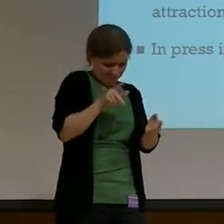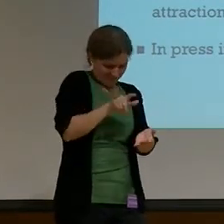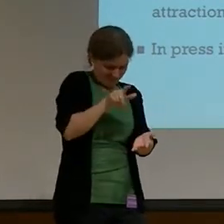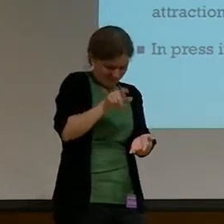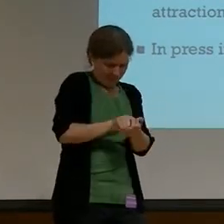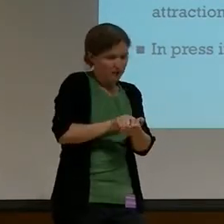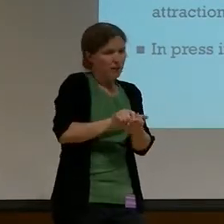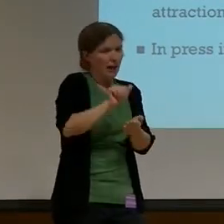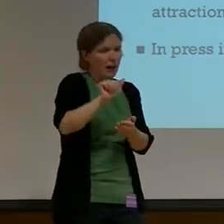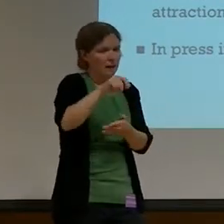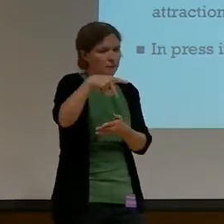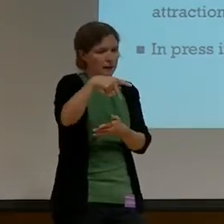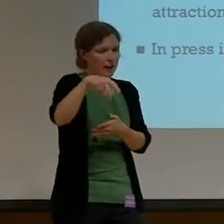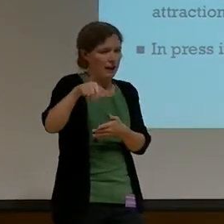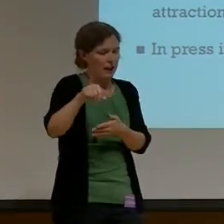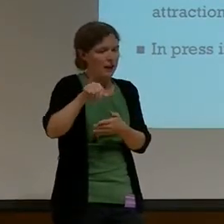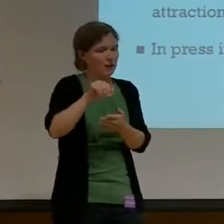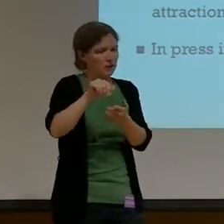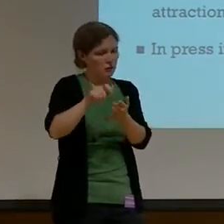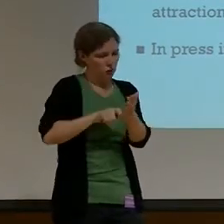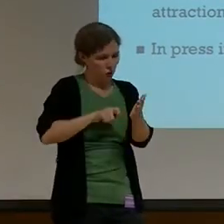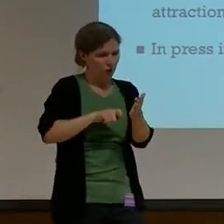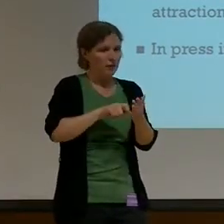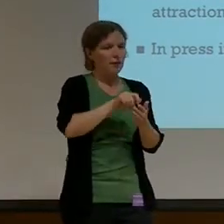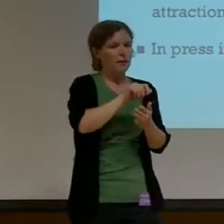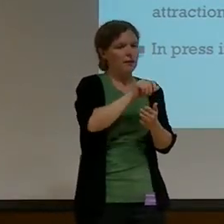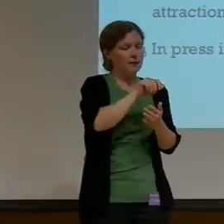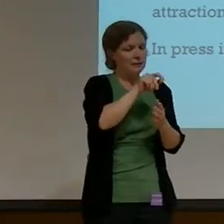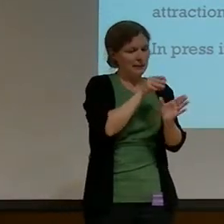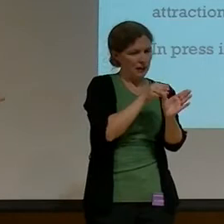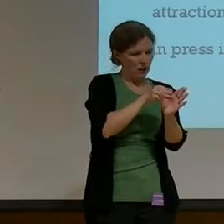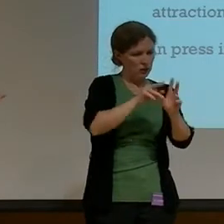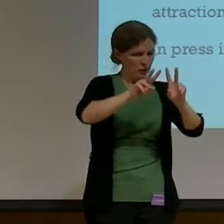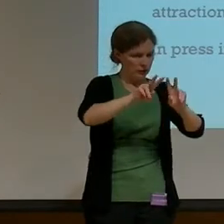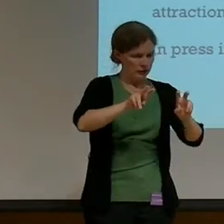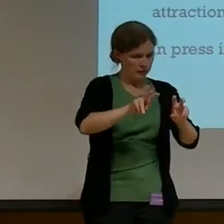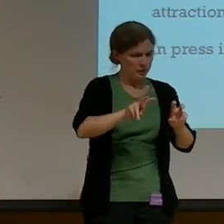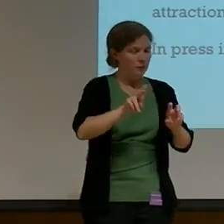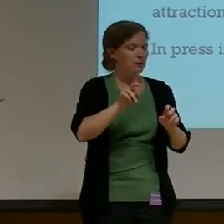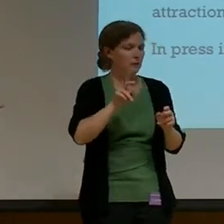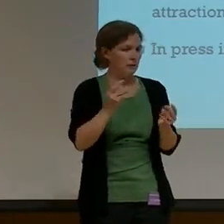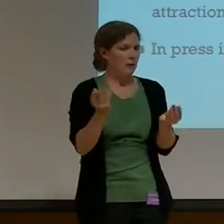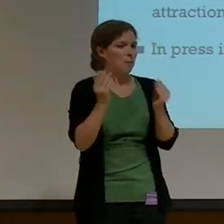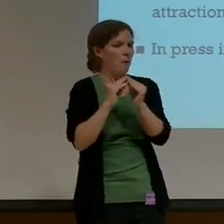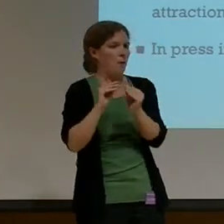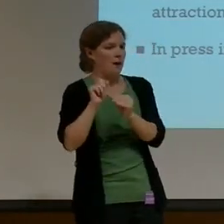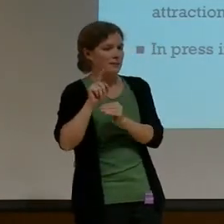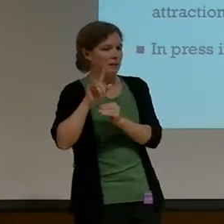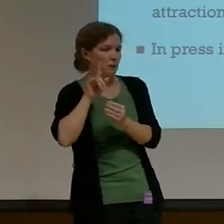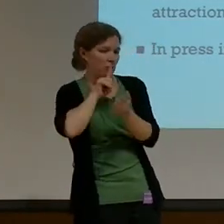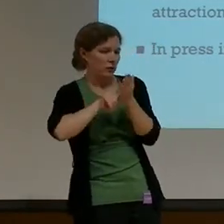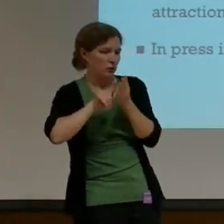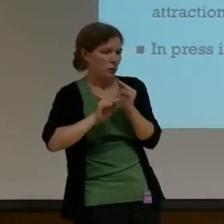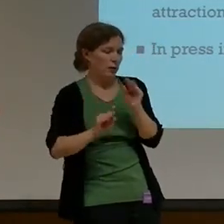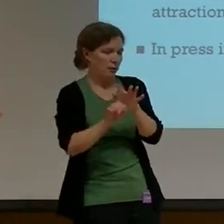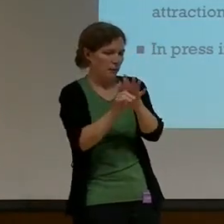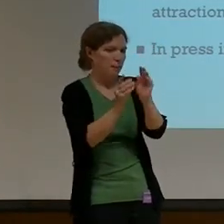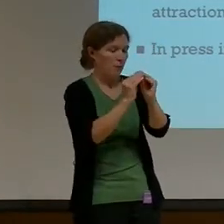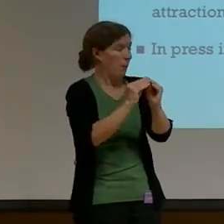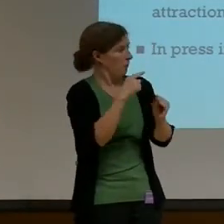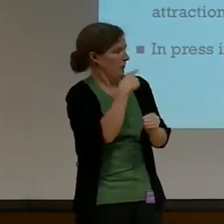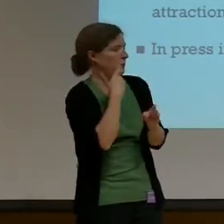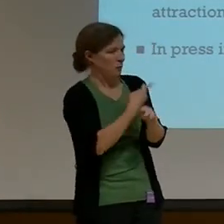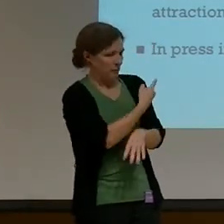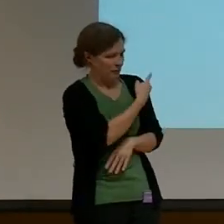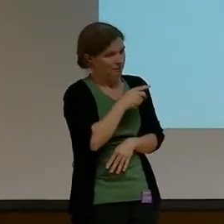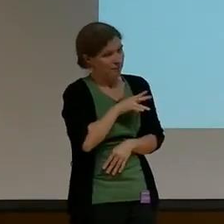big APA journal called Psychological Assessment. So this is going to be showing up a lot more in asexuality research. I think it's actually going to be quite useful.